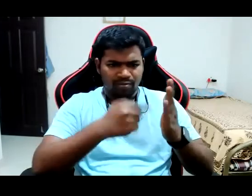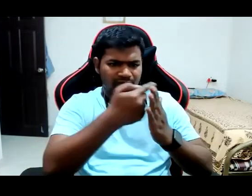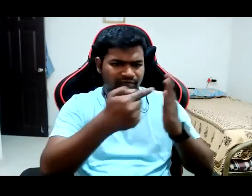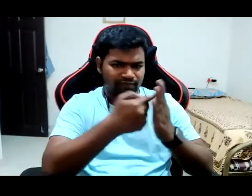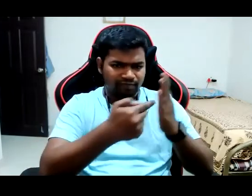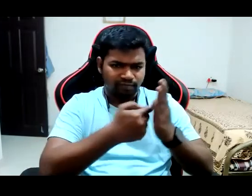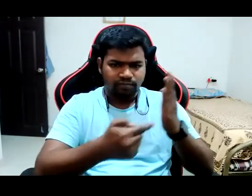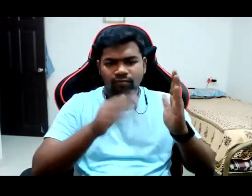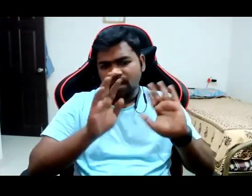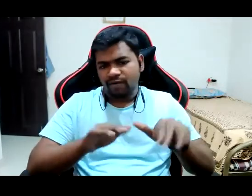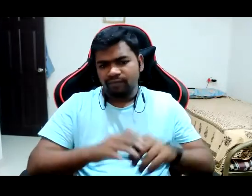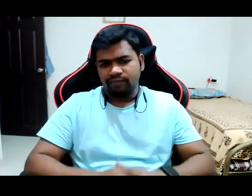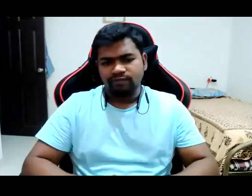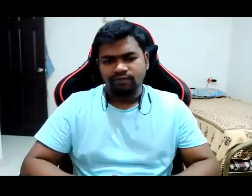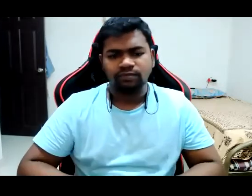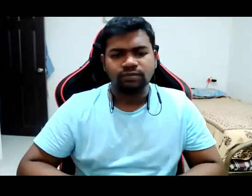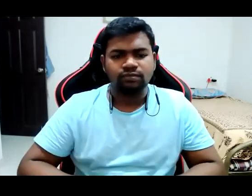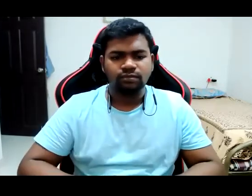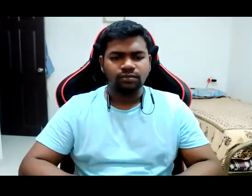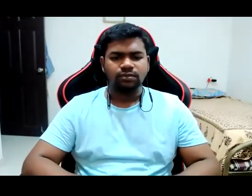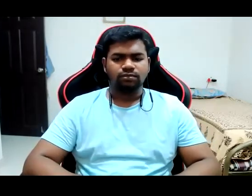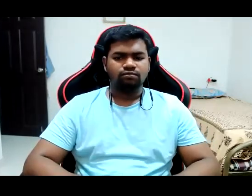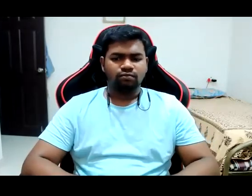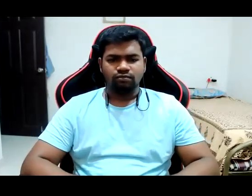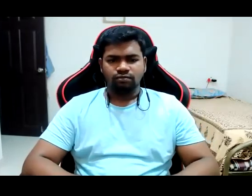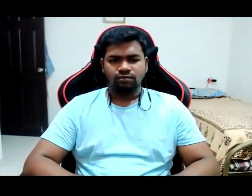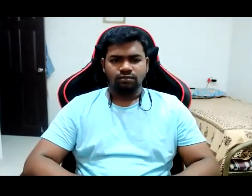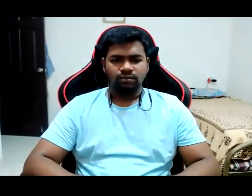the recognition of everyone.